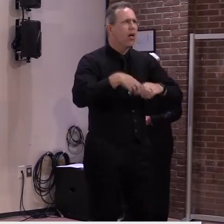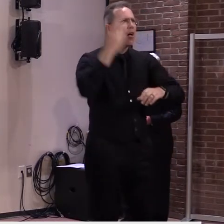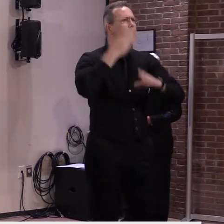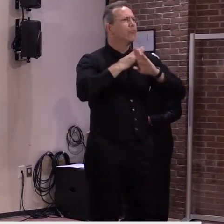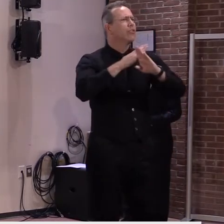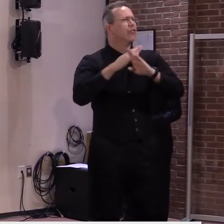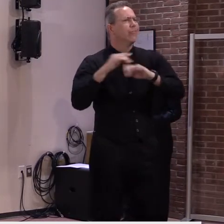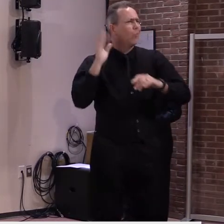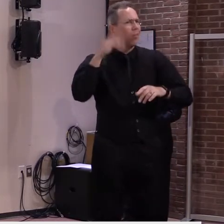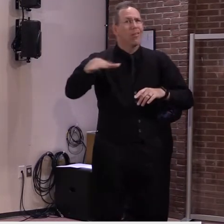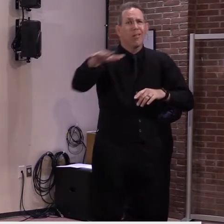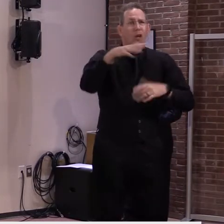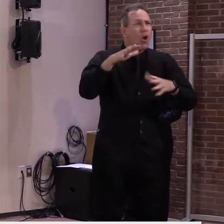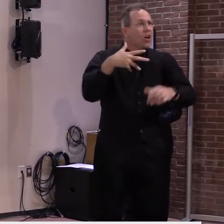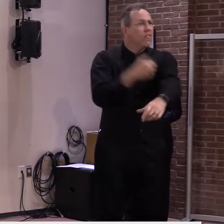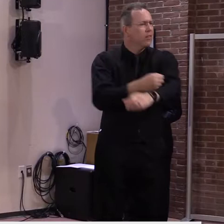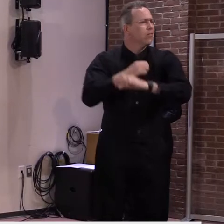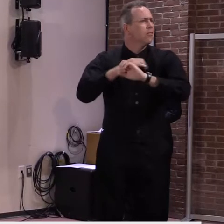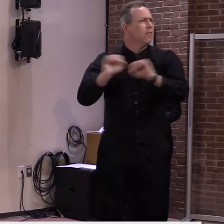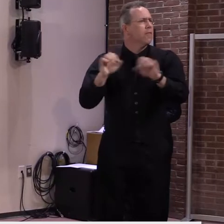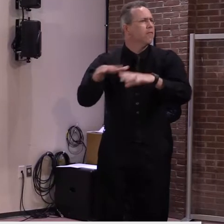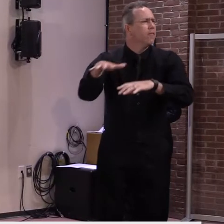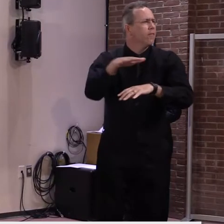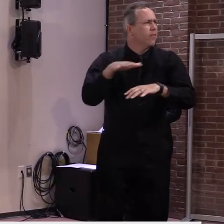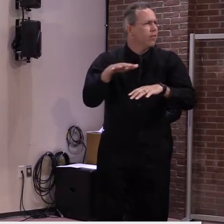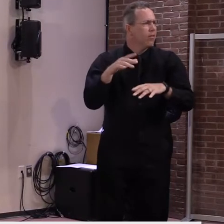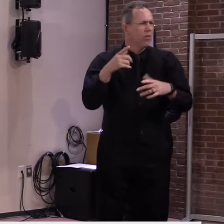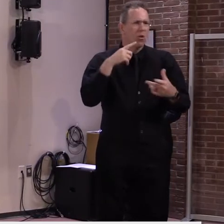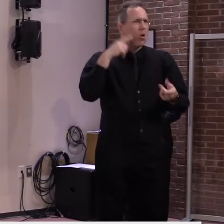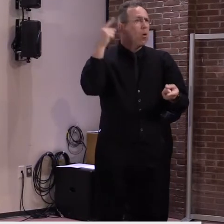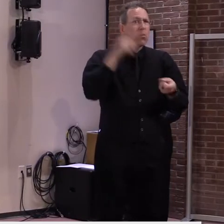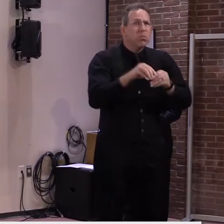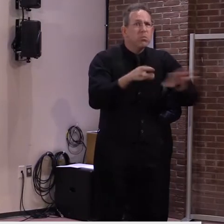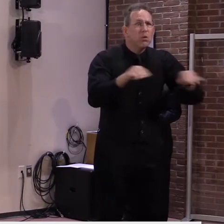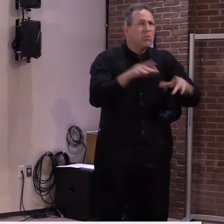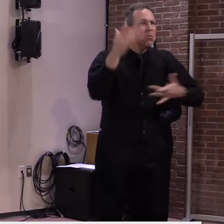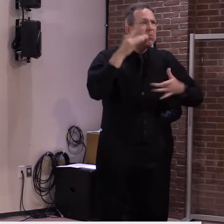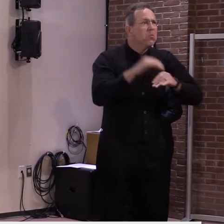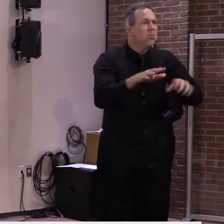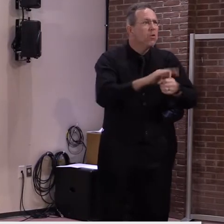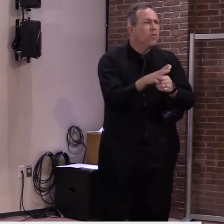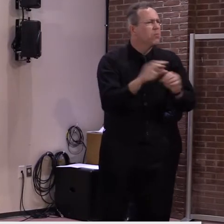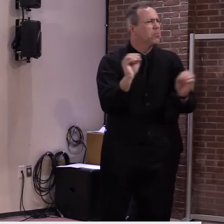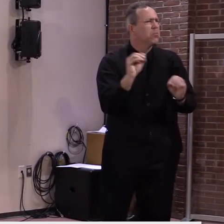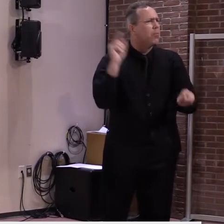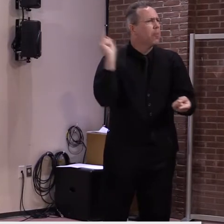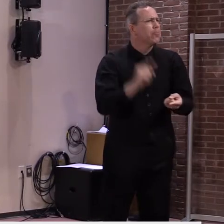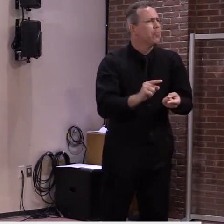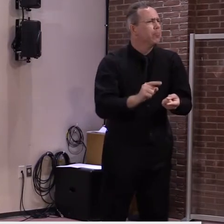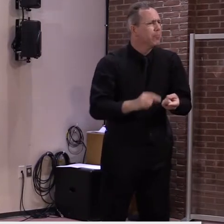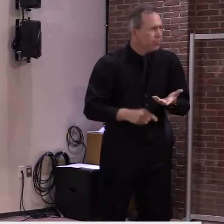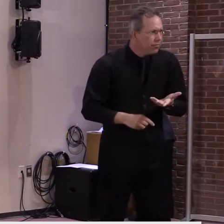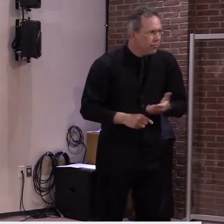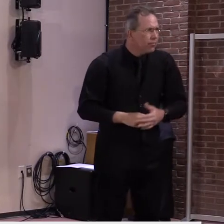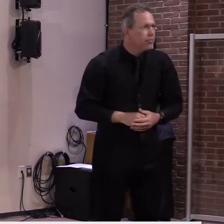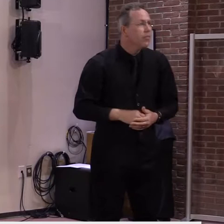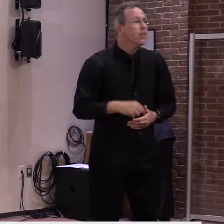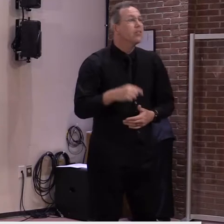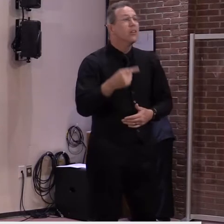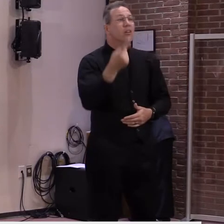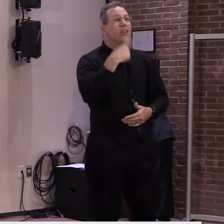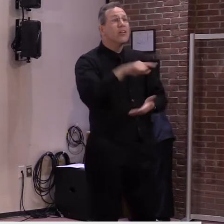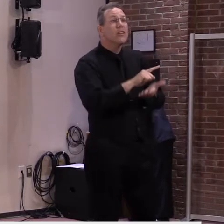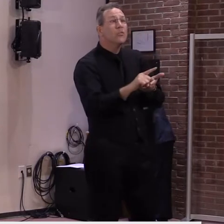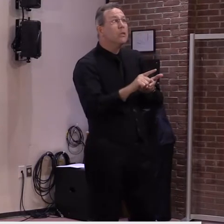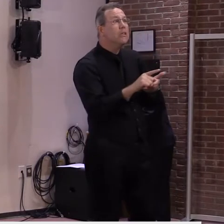spread the virus. We also heard our latest allocations for next week, which is the